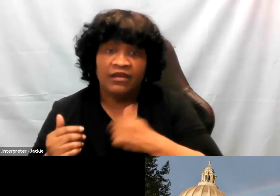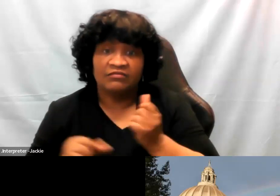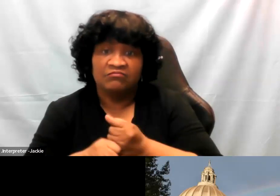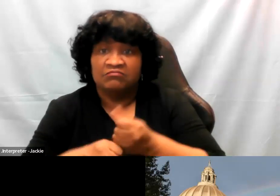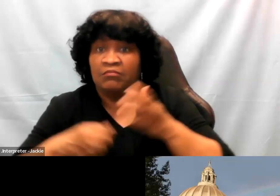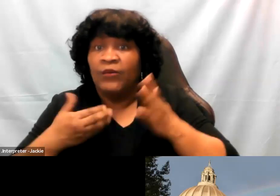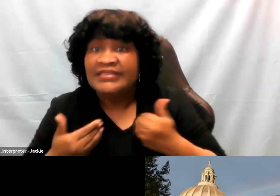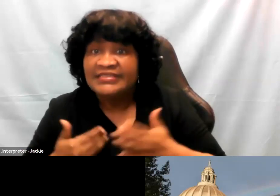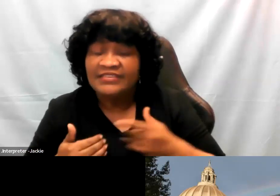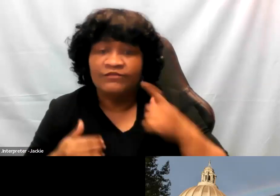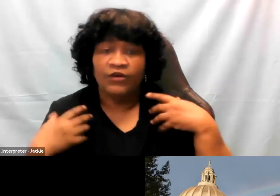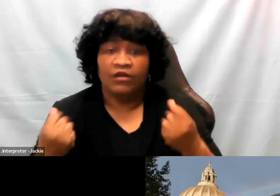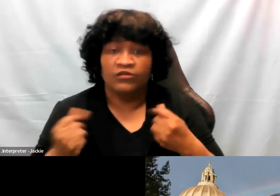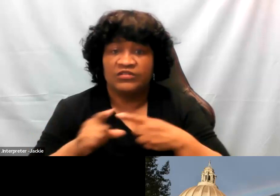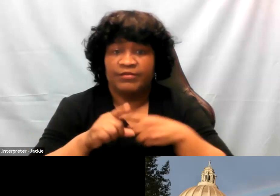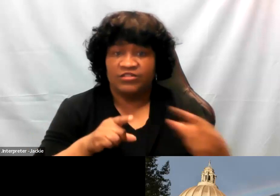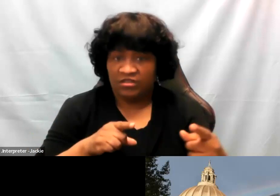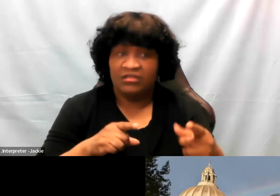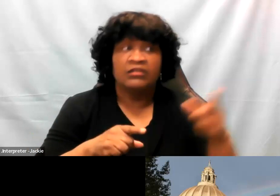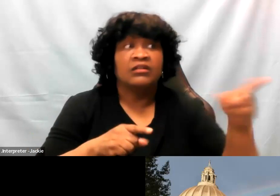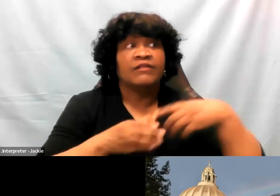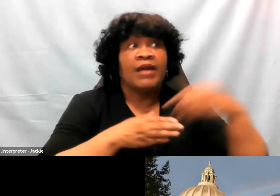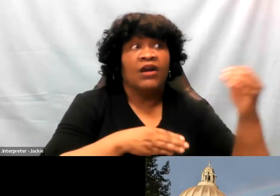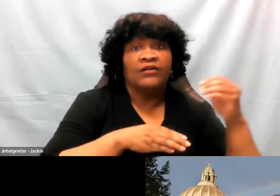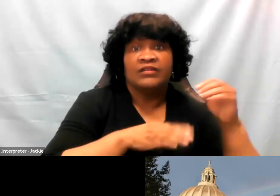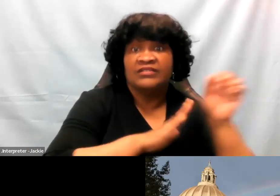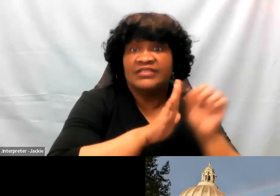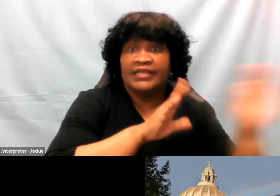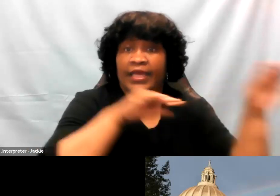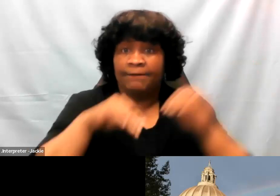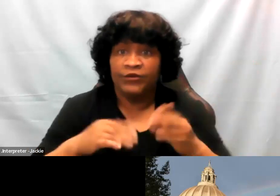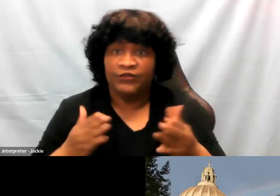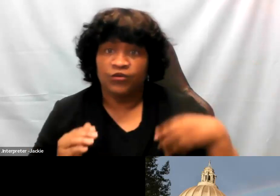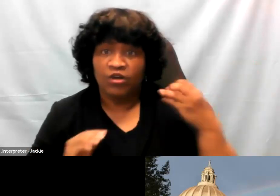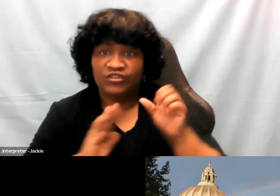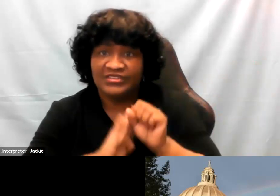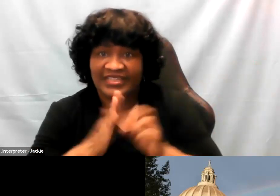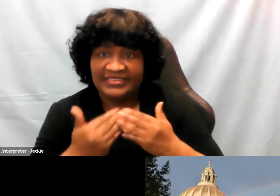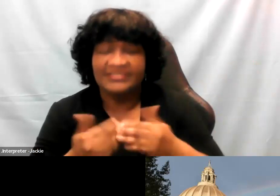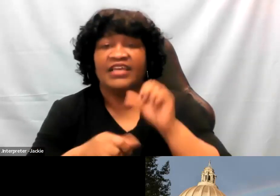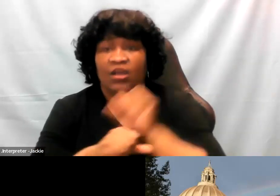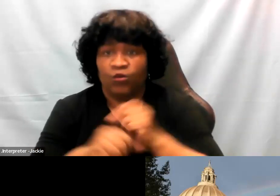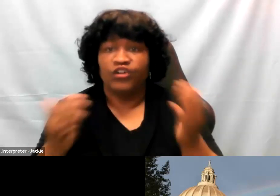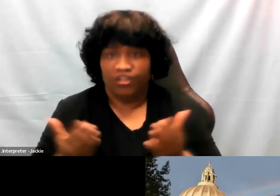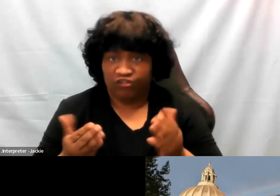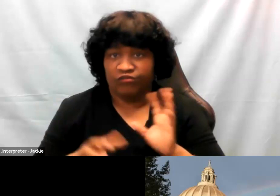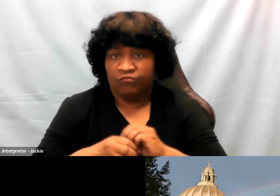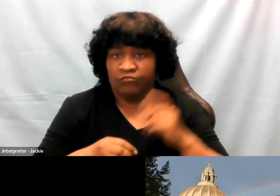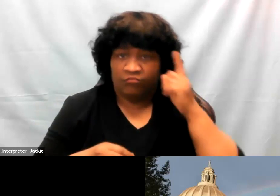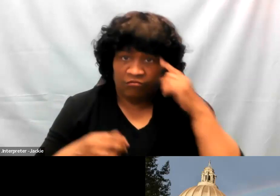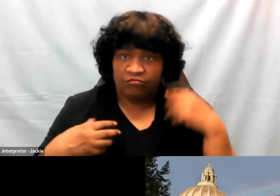easier for behavioral health specialists from out of state to move to Washington and work here.